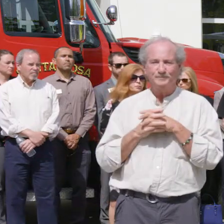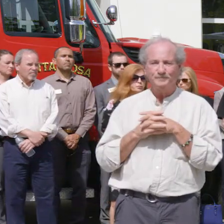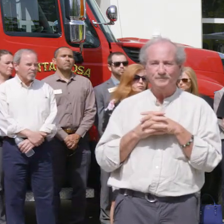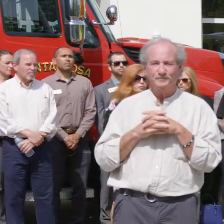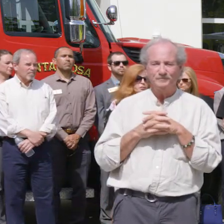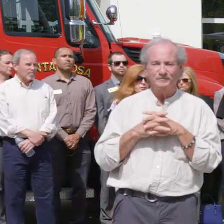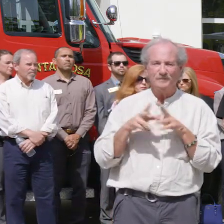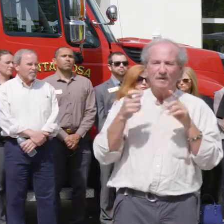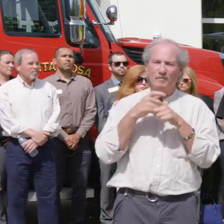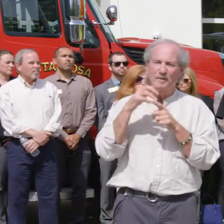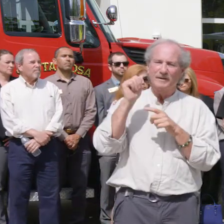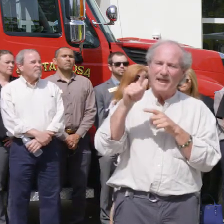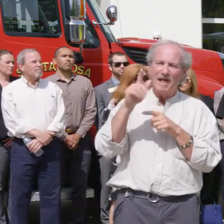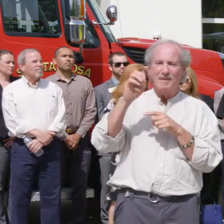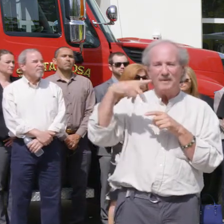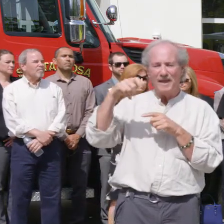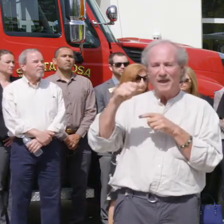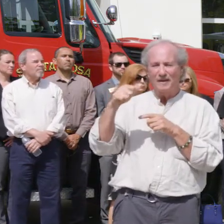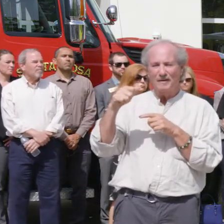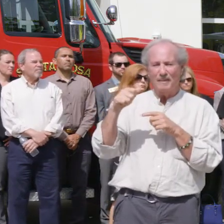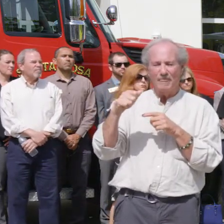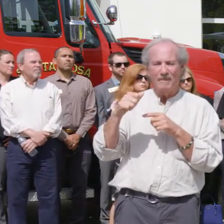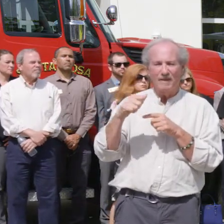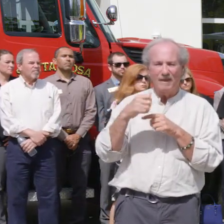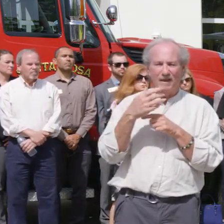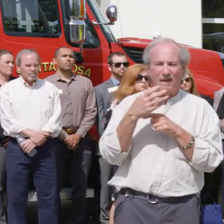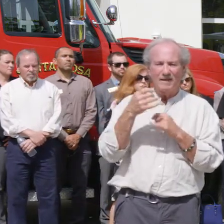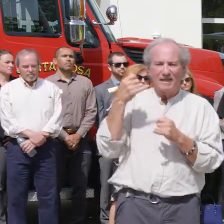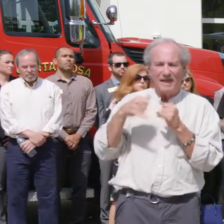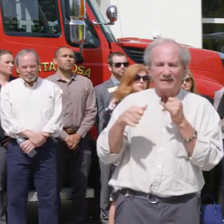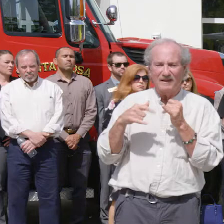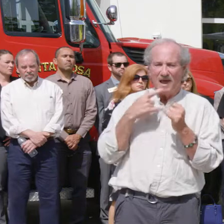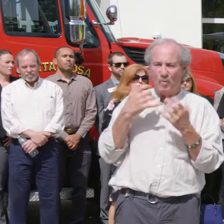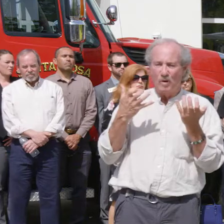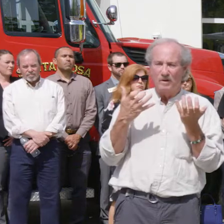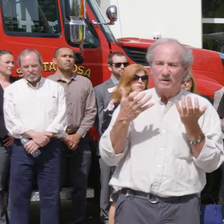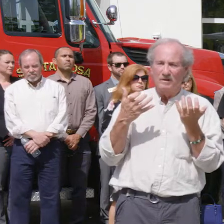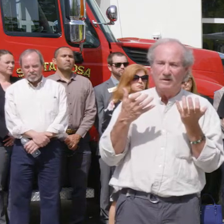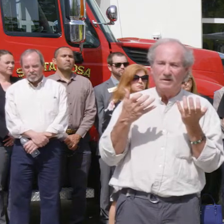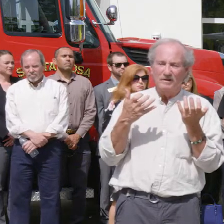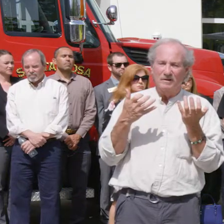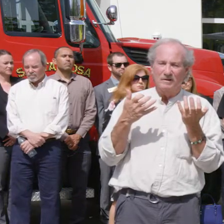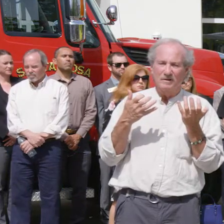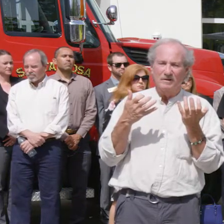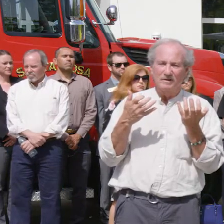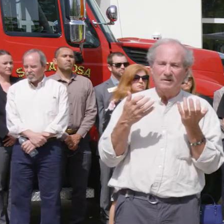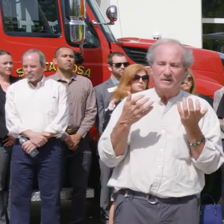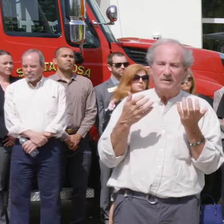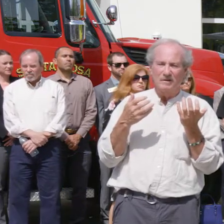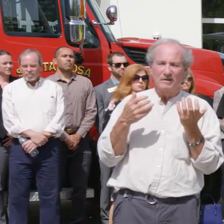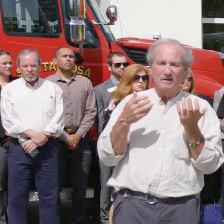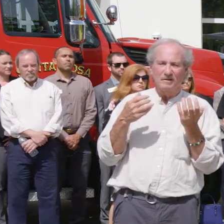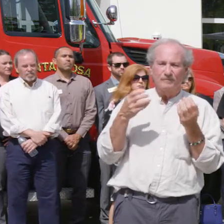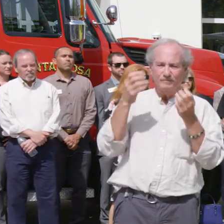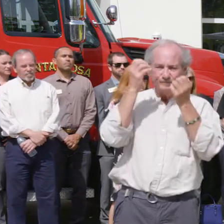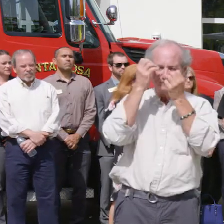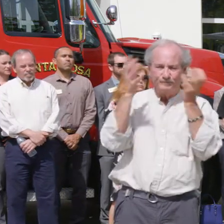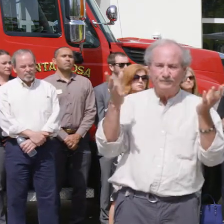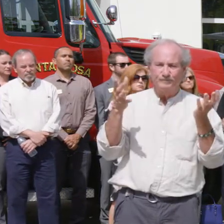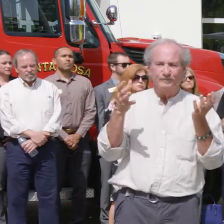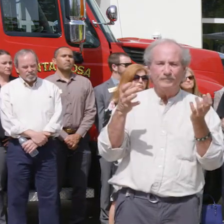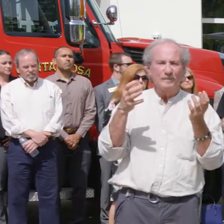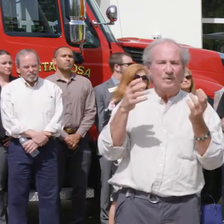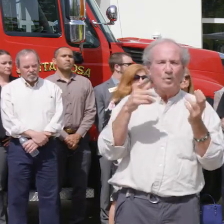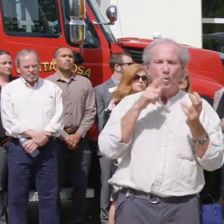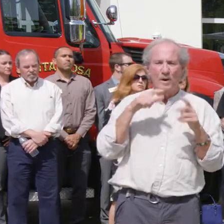colleagues at Cal EPA. And lastly, I just want to, like others have done, to acknowledge the